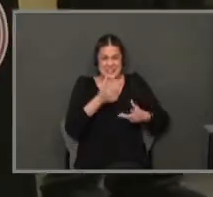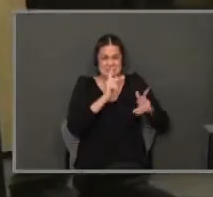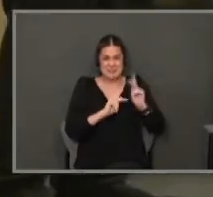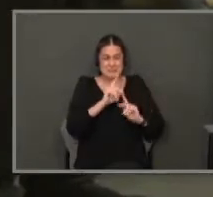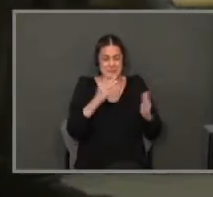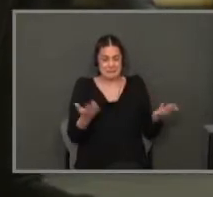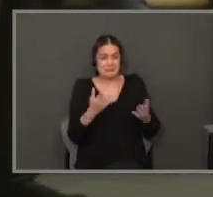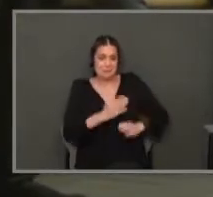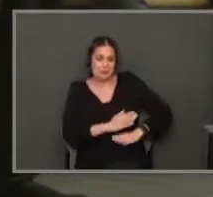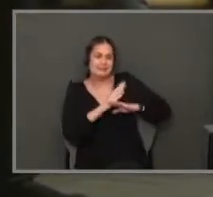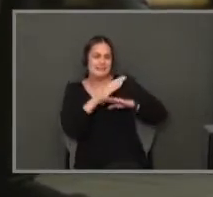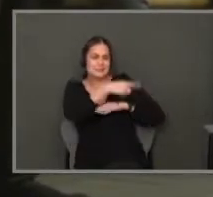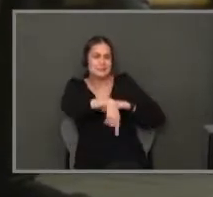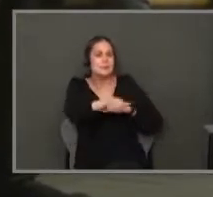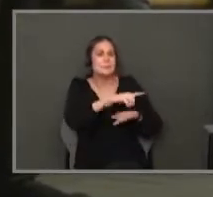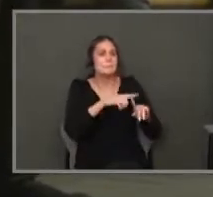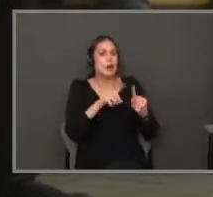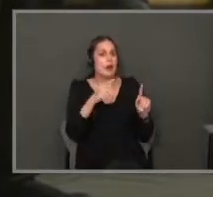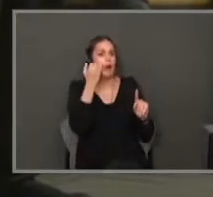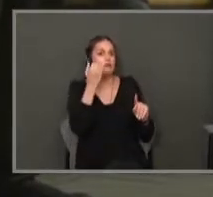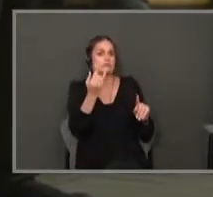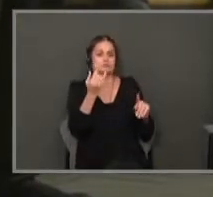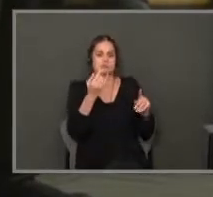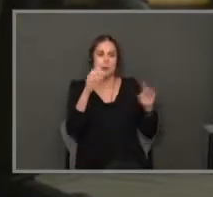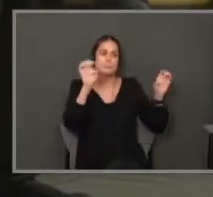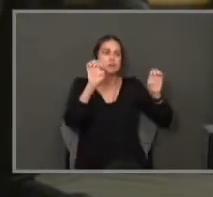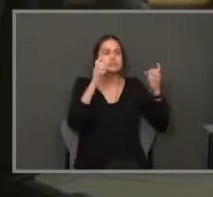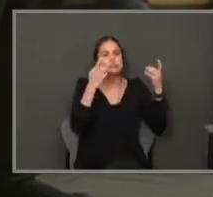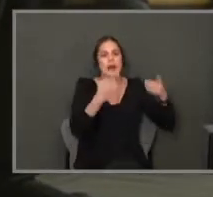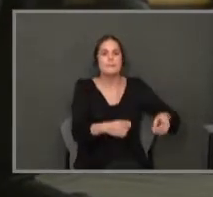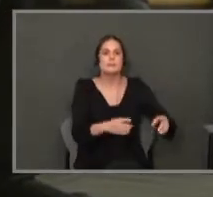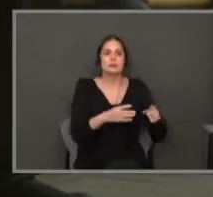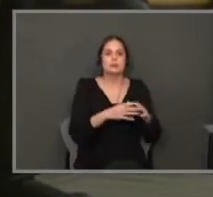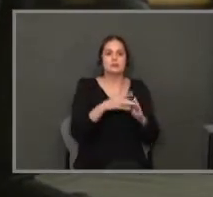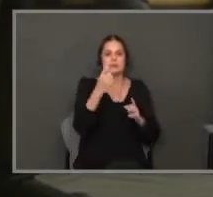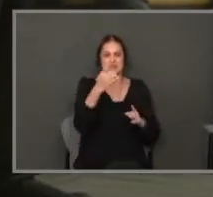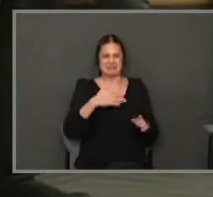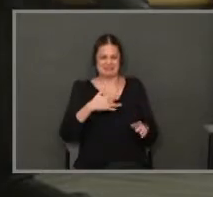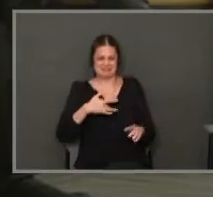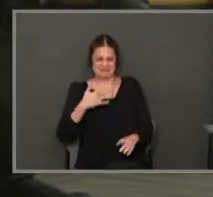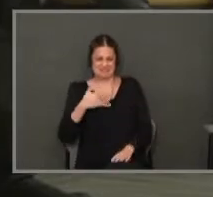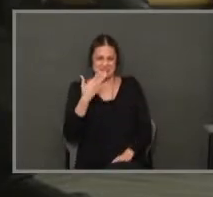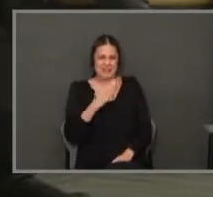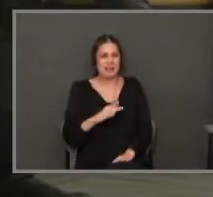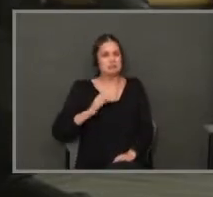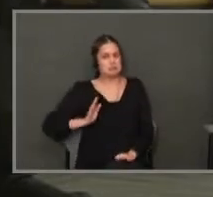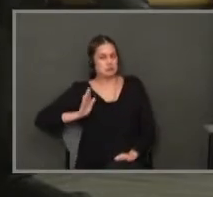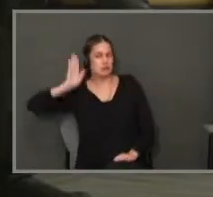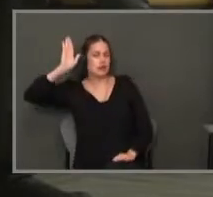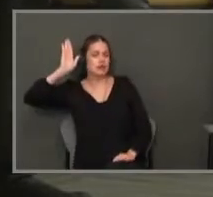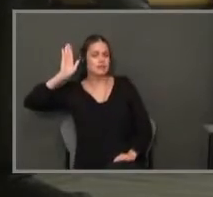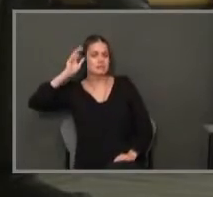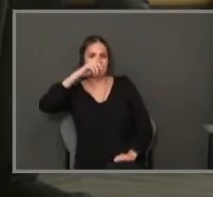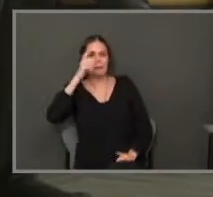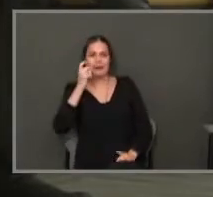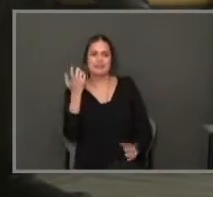to protect you. But if we happen to have any kind of emergency, if somebody's not feeling well, raise your hand because we've